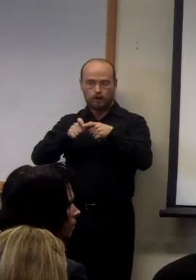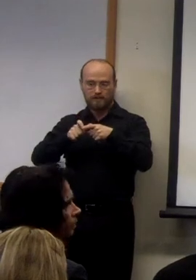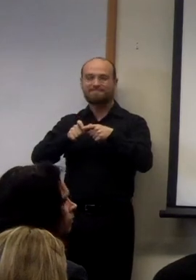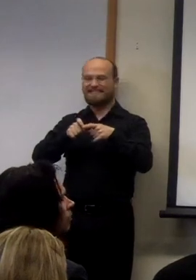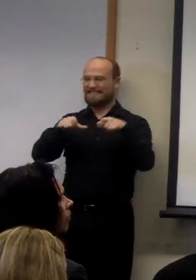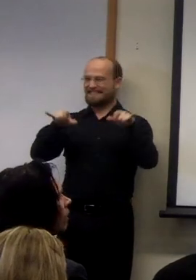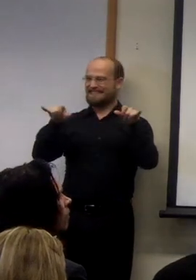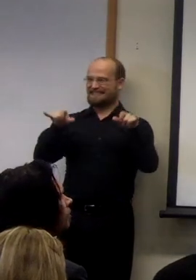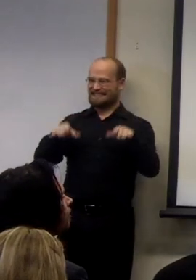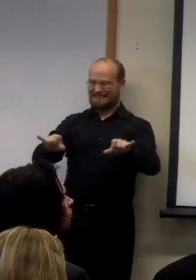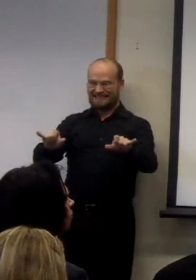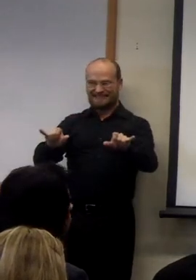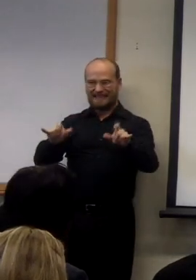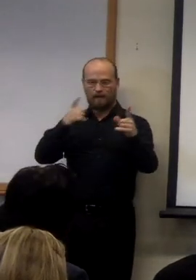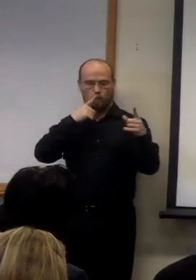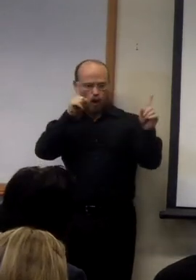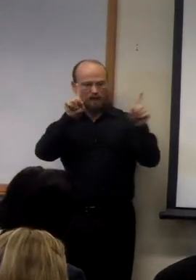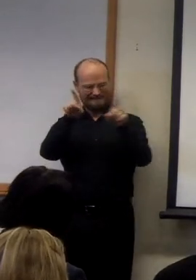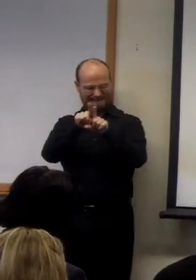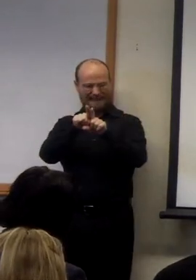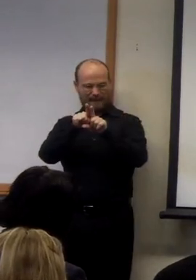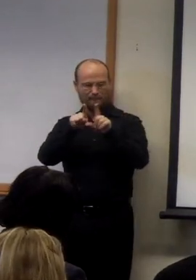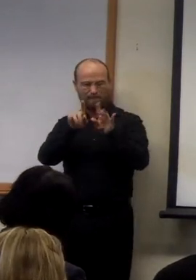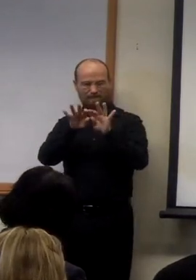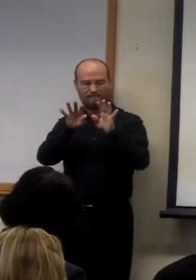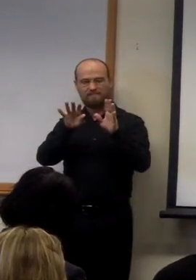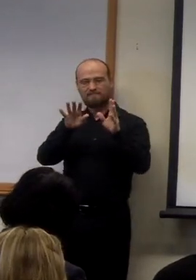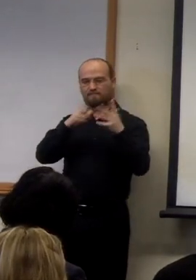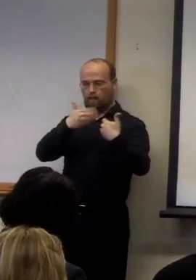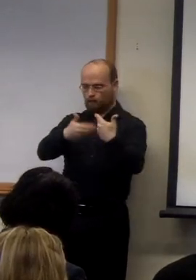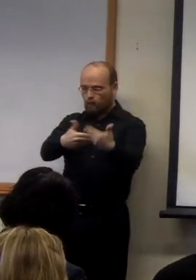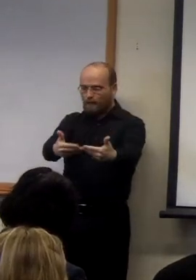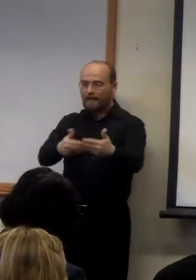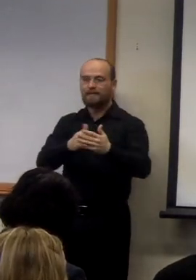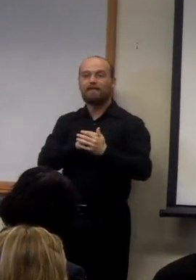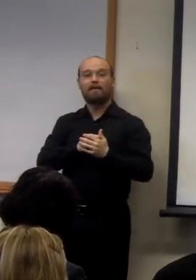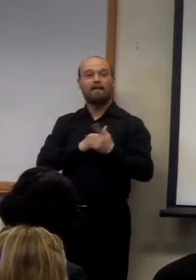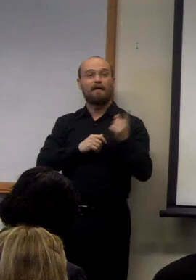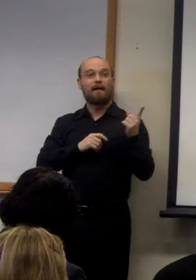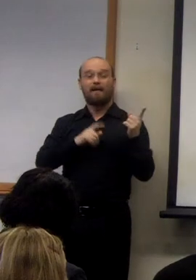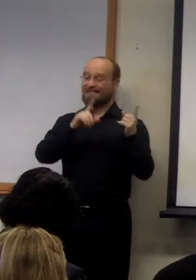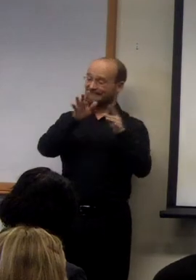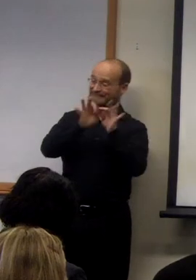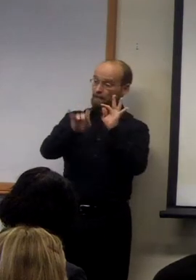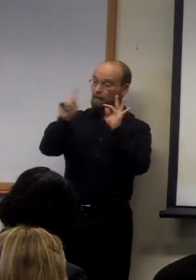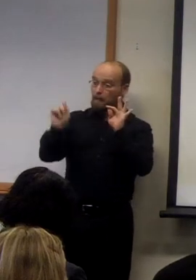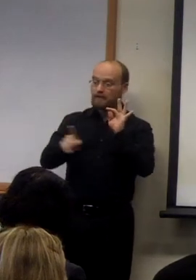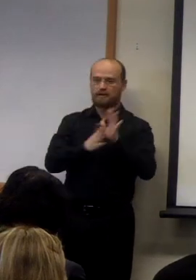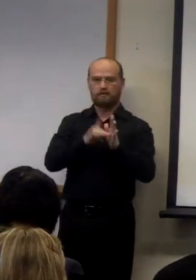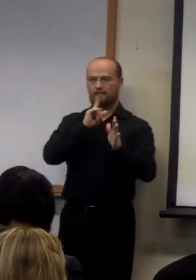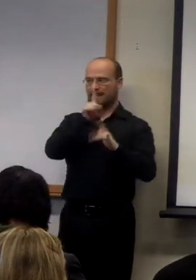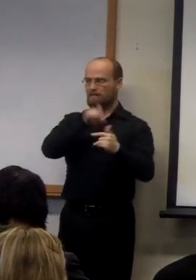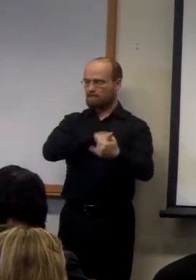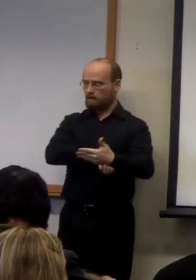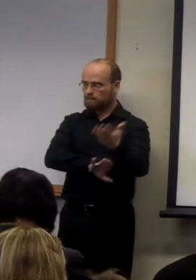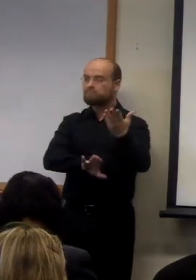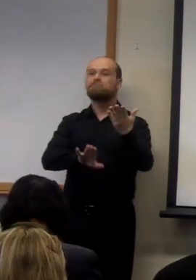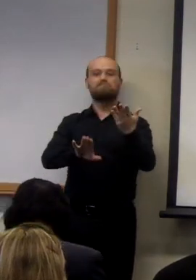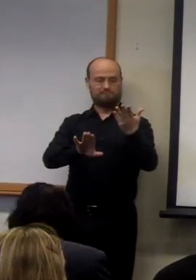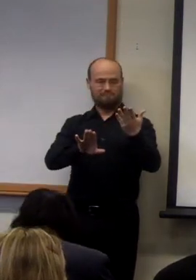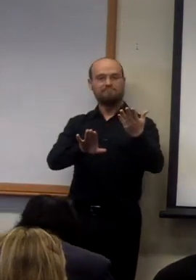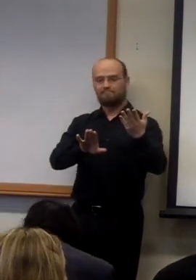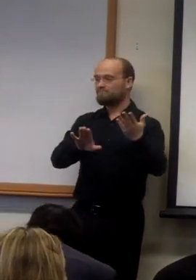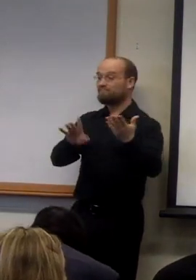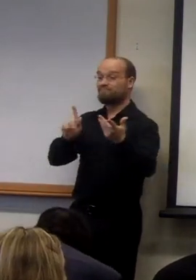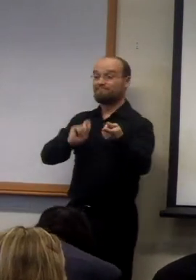relevant. It would still work in the same format. Just very simple questions, because obviously you're approaching people on the street and you can't get engaged. You're like,